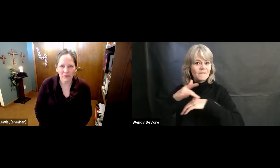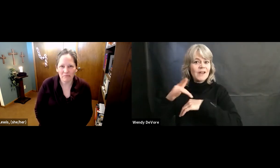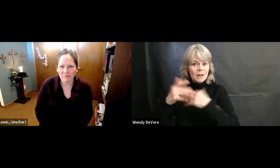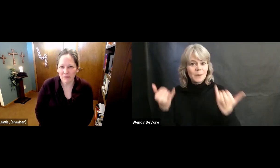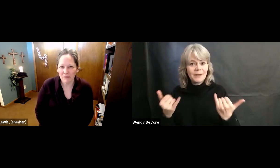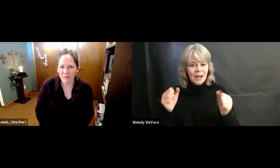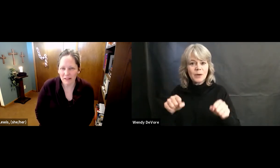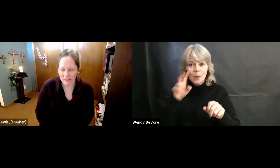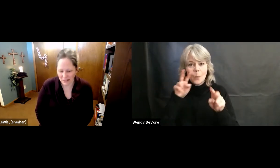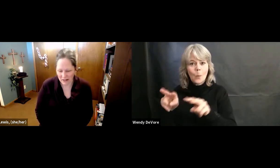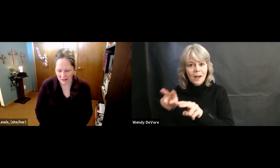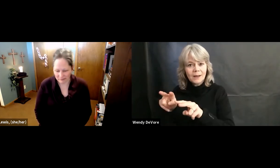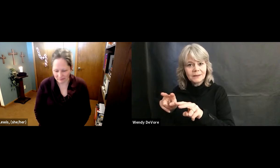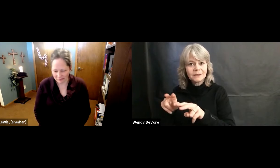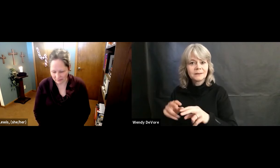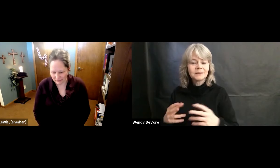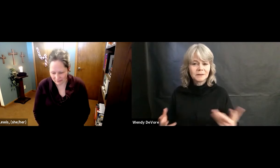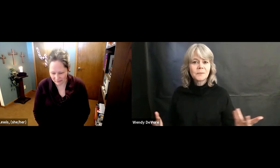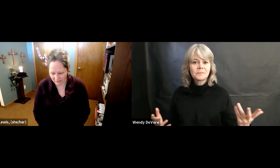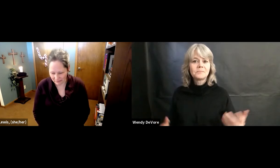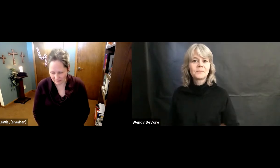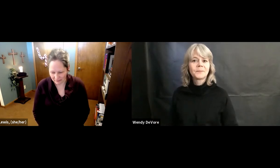I wonder what that looks like.